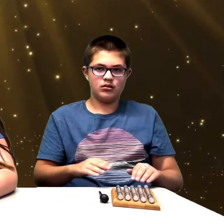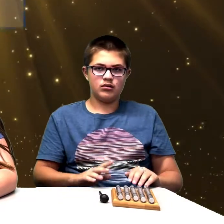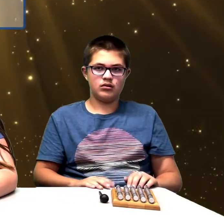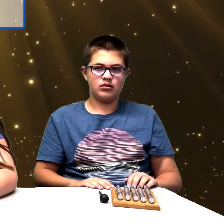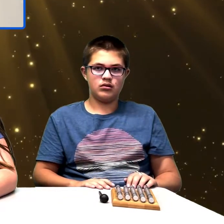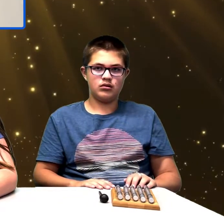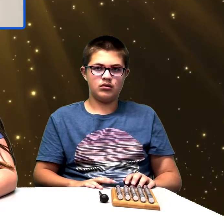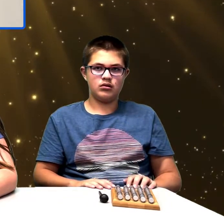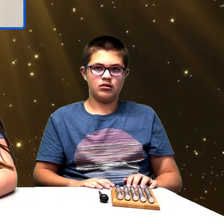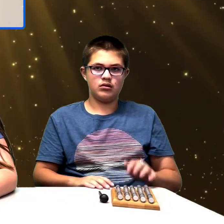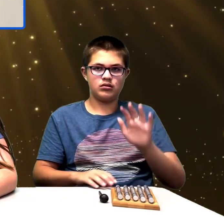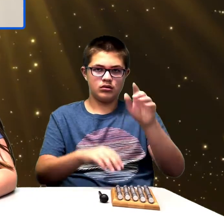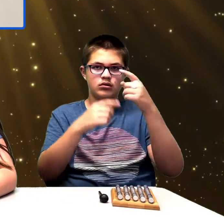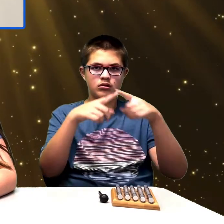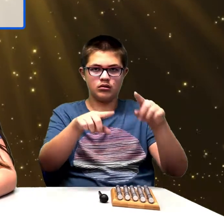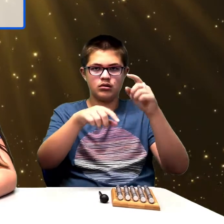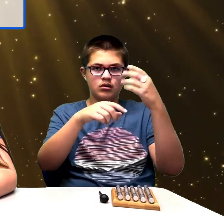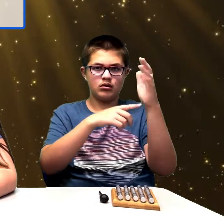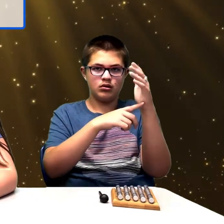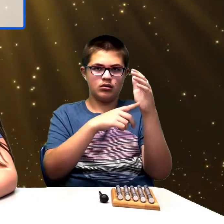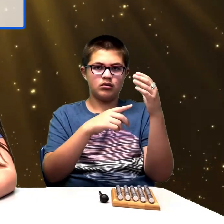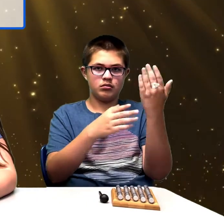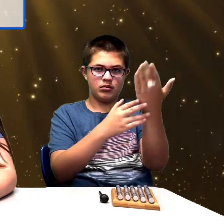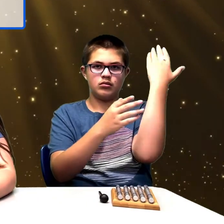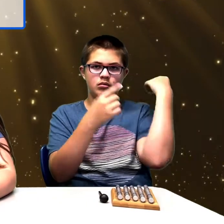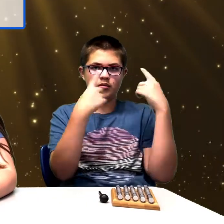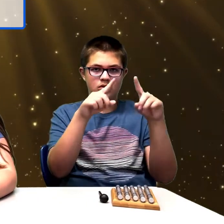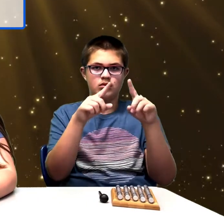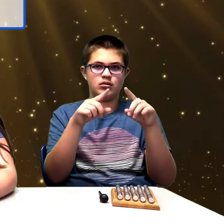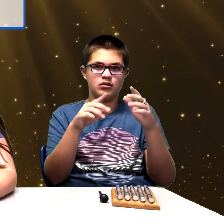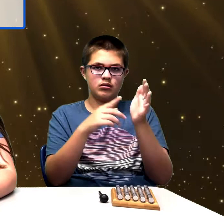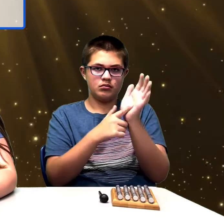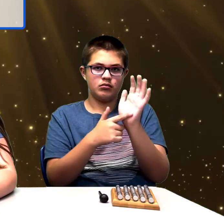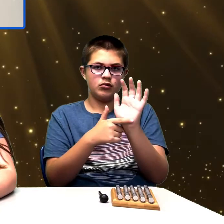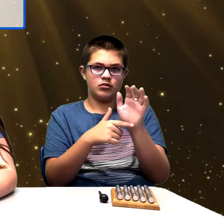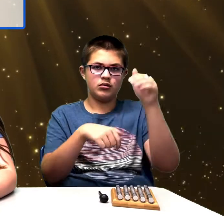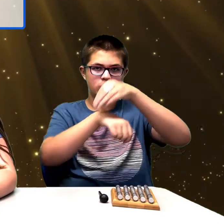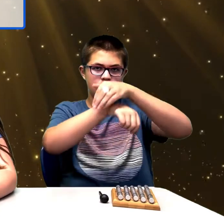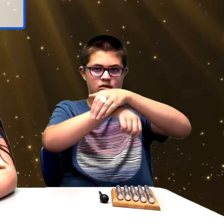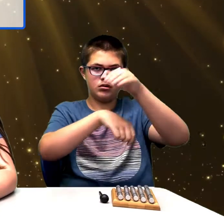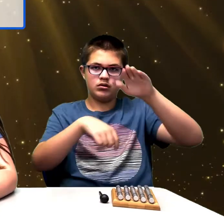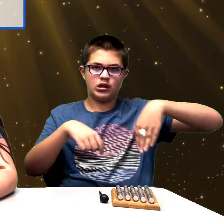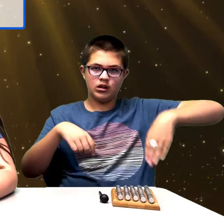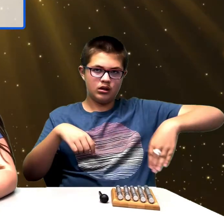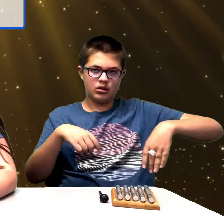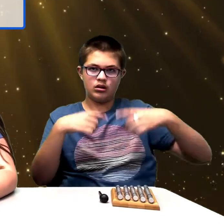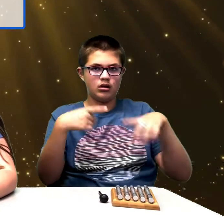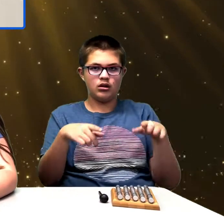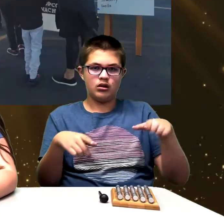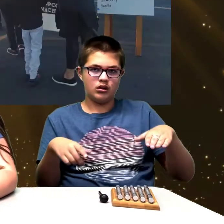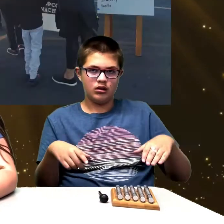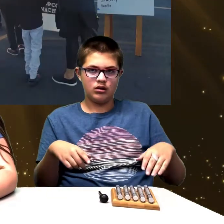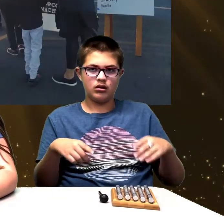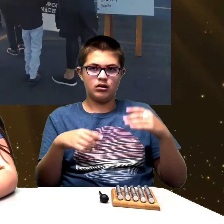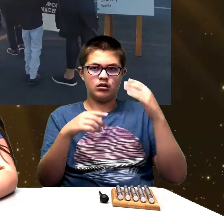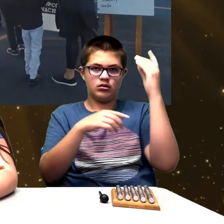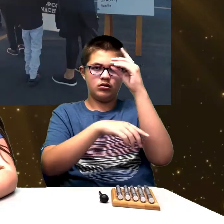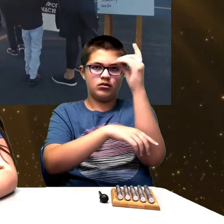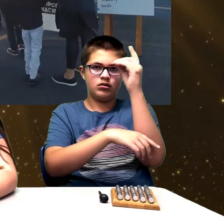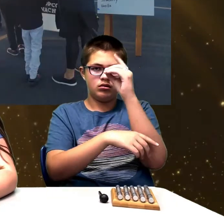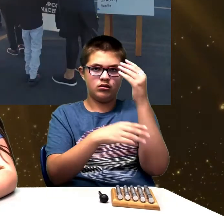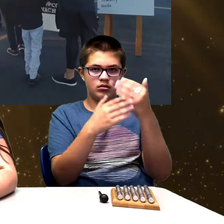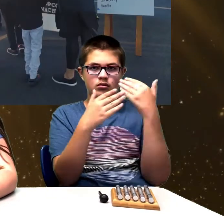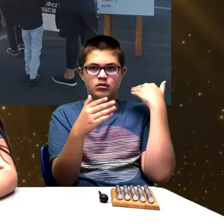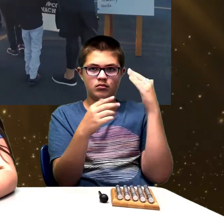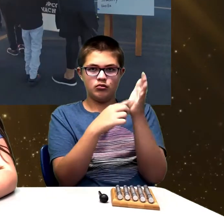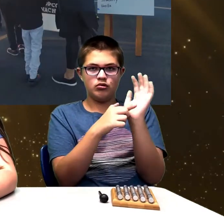At the time of filming this and morning announcements, the Encanto movie night, RT, hasn't happened yet. So we will report